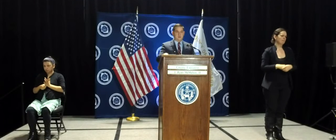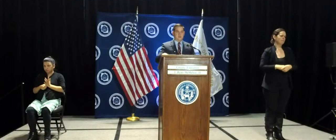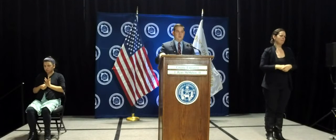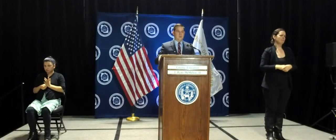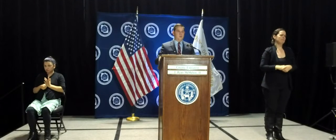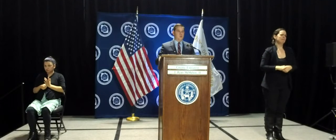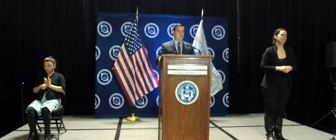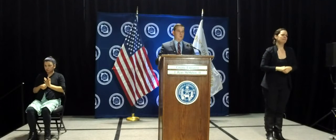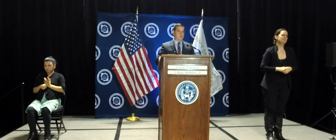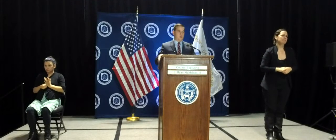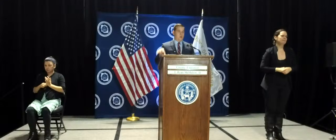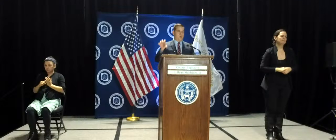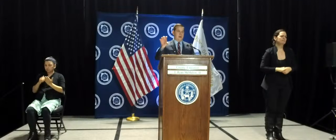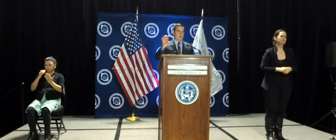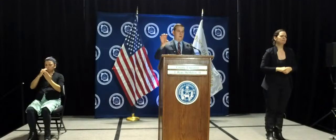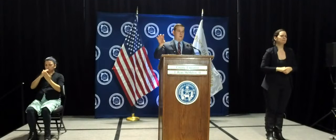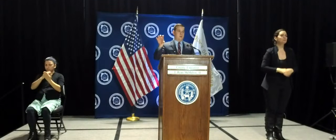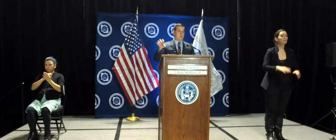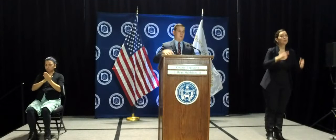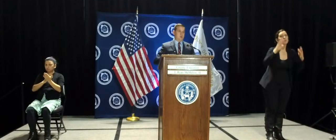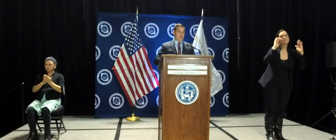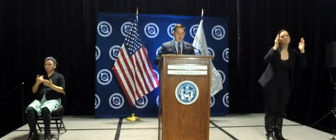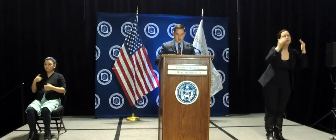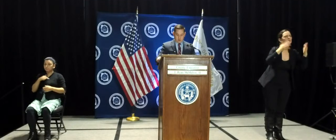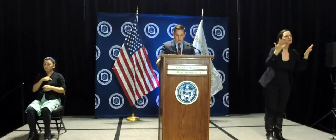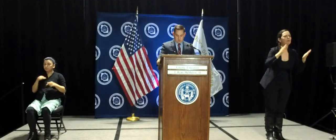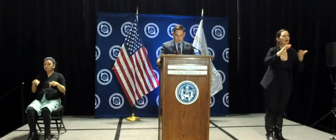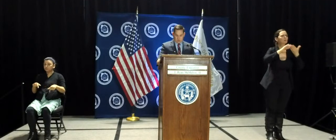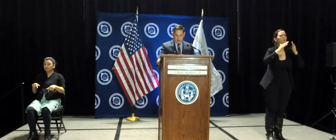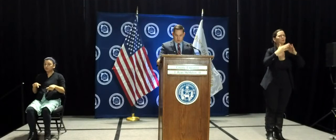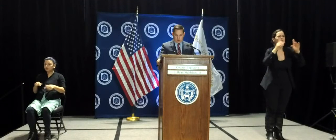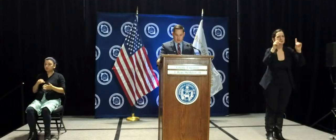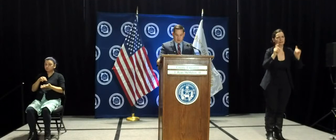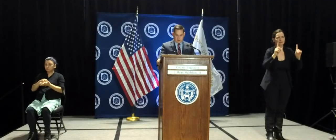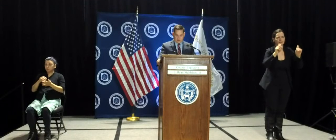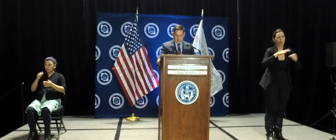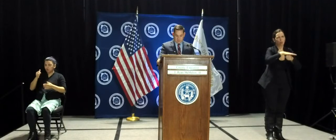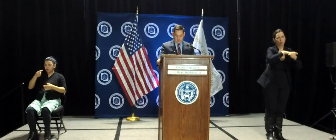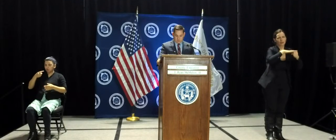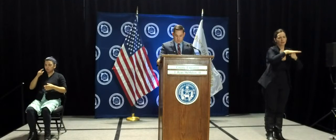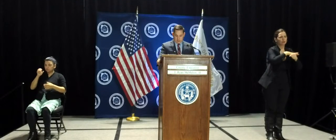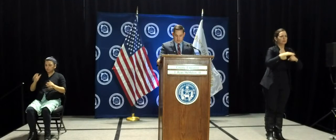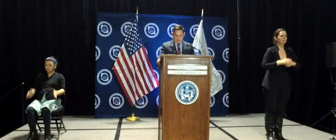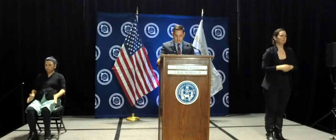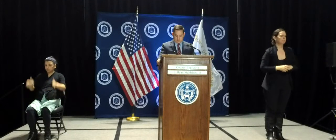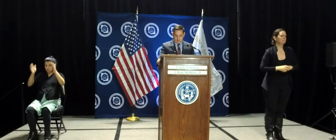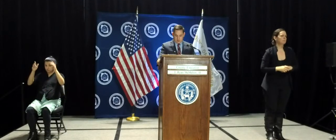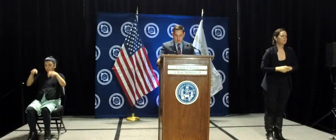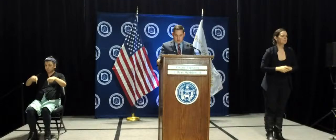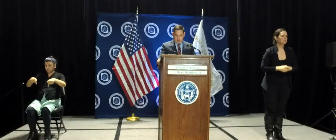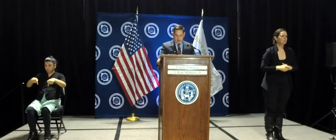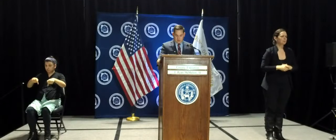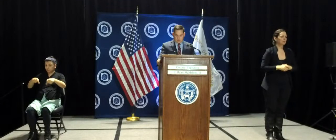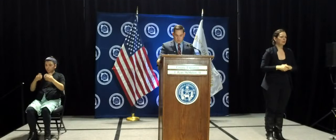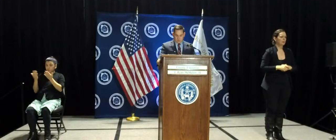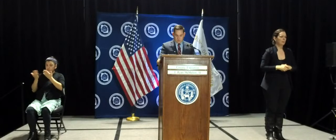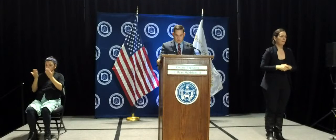On Center and in the schools, we're going out into the community to try to hunt down these cases.